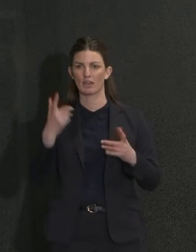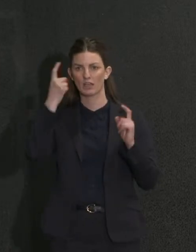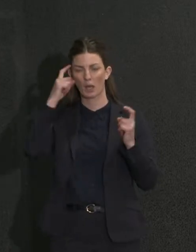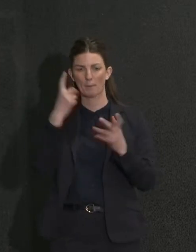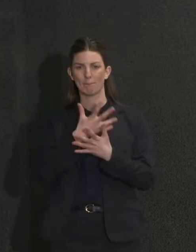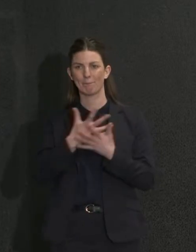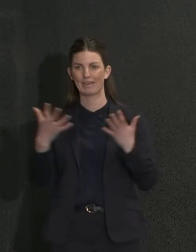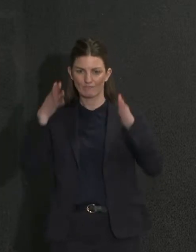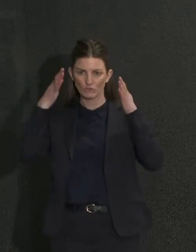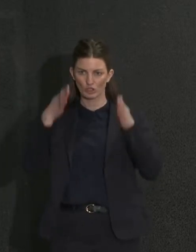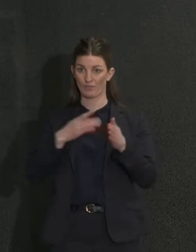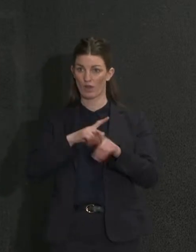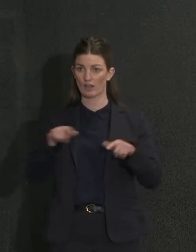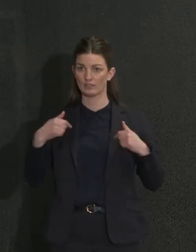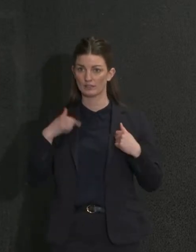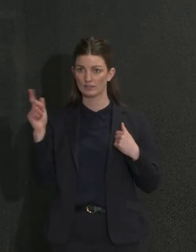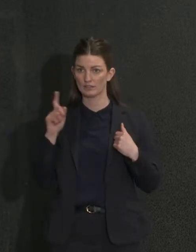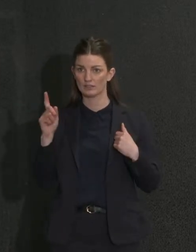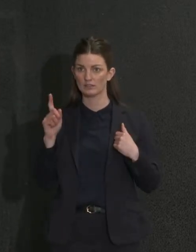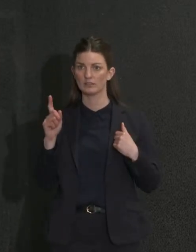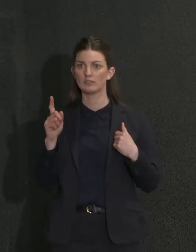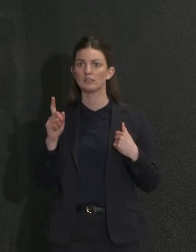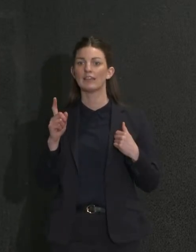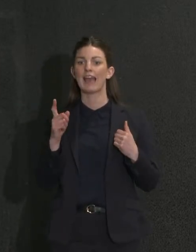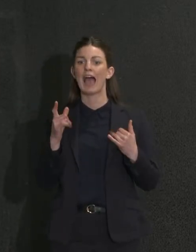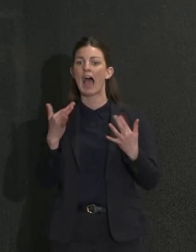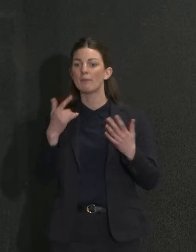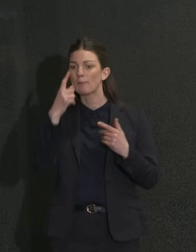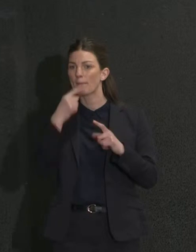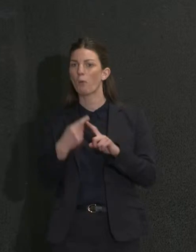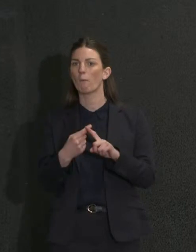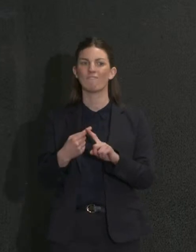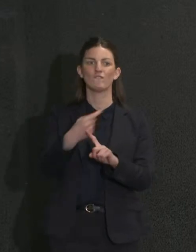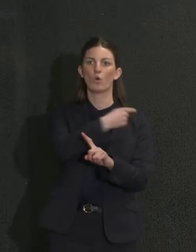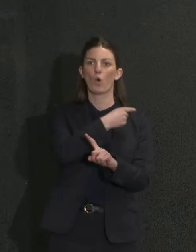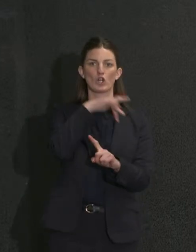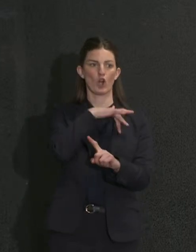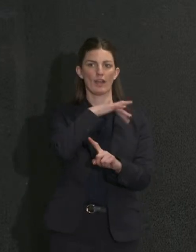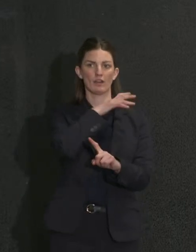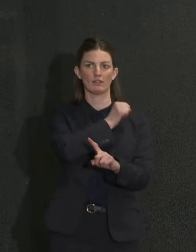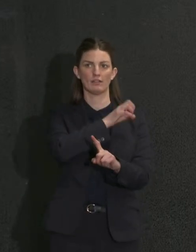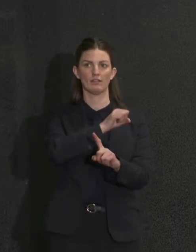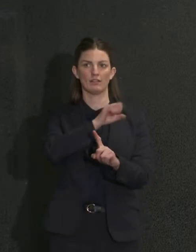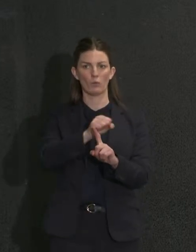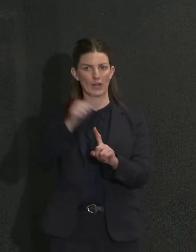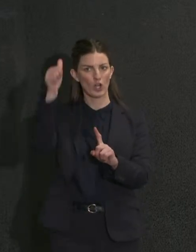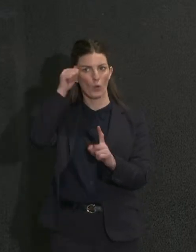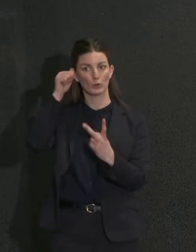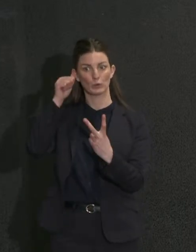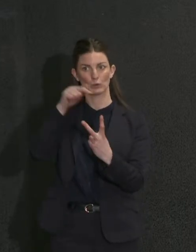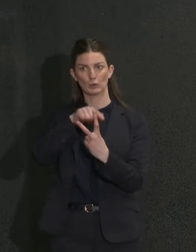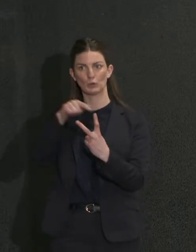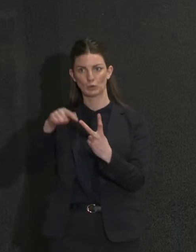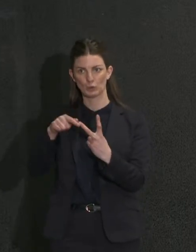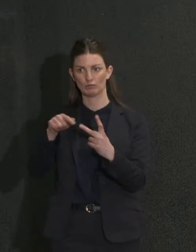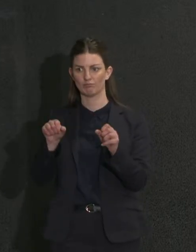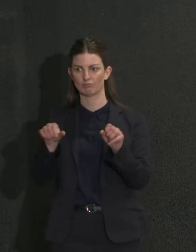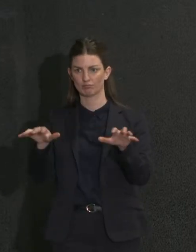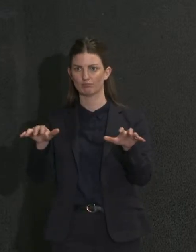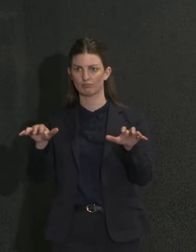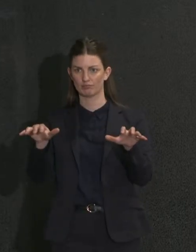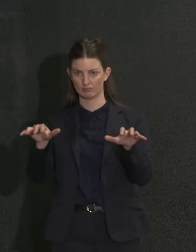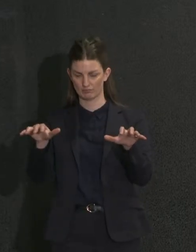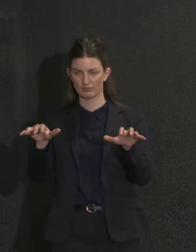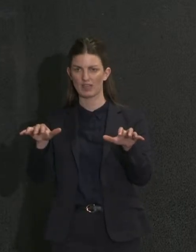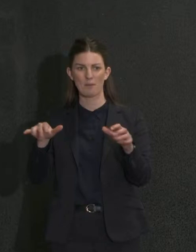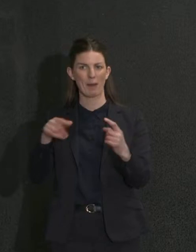for us is to establish how many more cases we may have had upstream, so that we can establish all those different chains of transmission. That's why we're putting a lot of